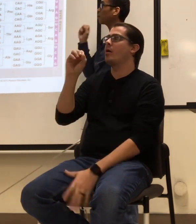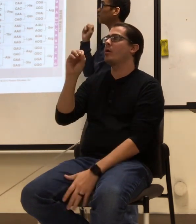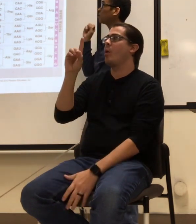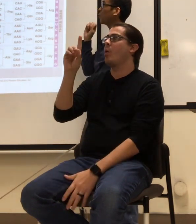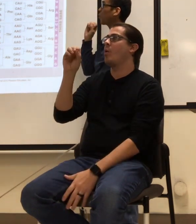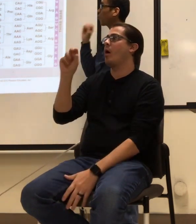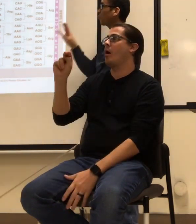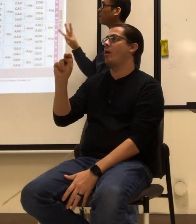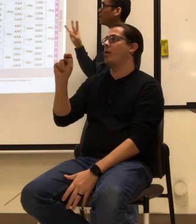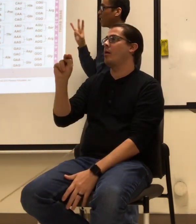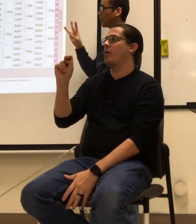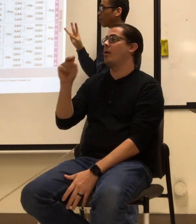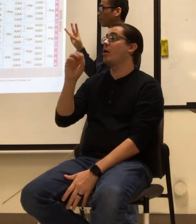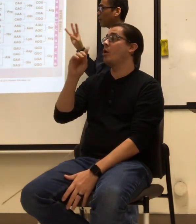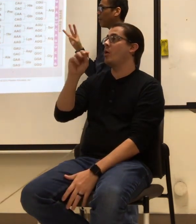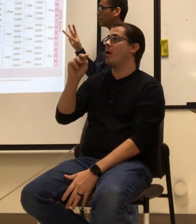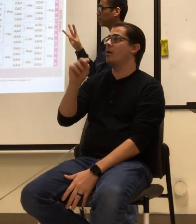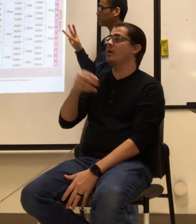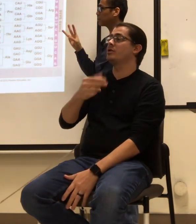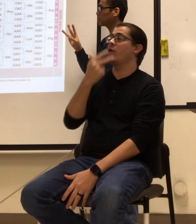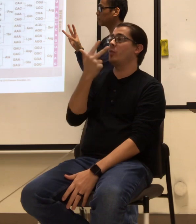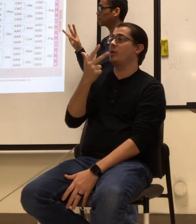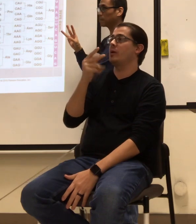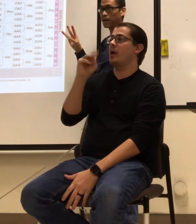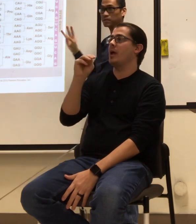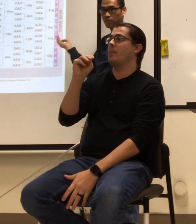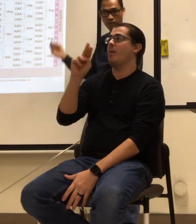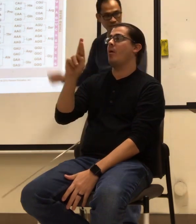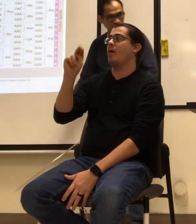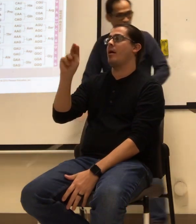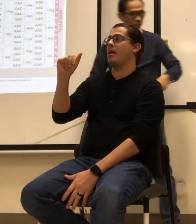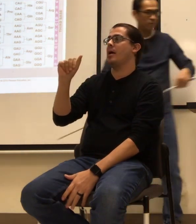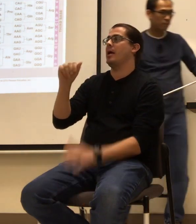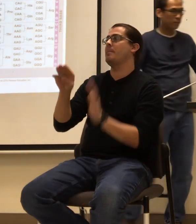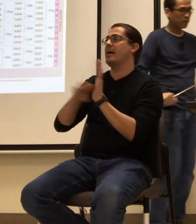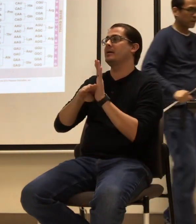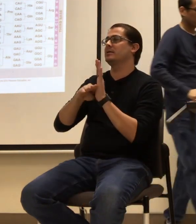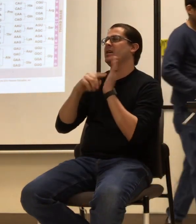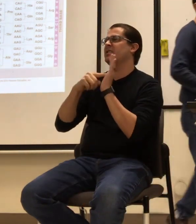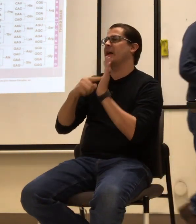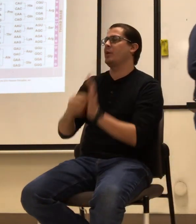a codon is 3 mRNA bases. Okay, so for example,